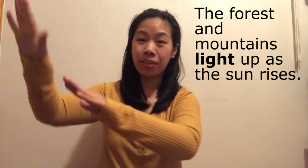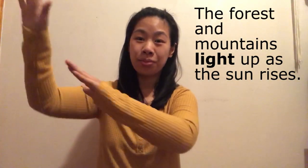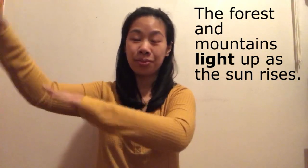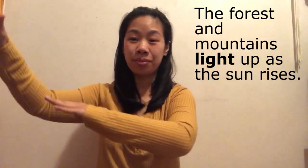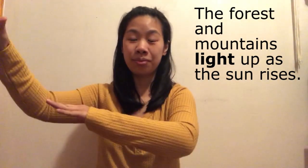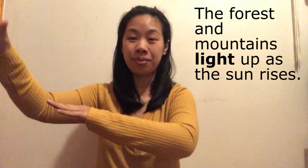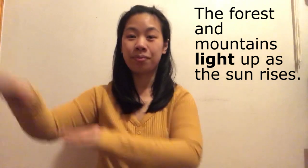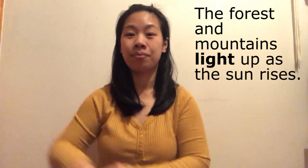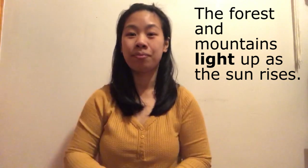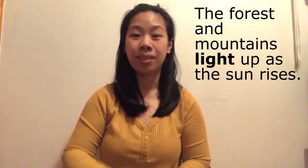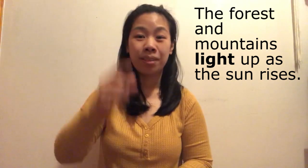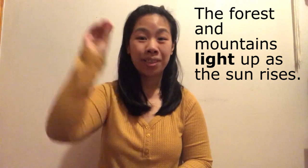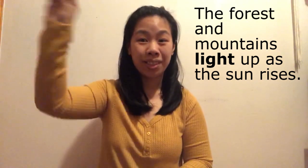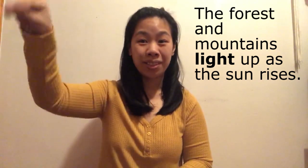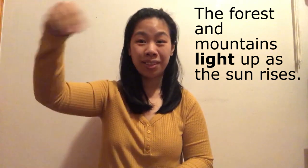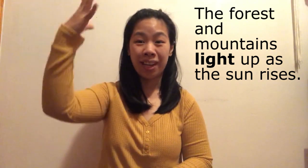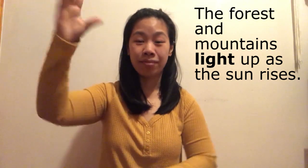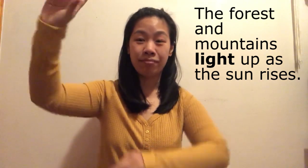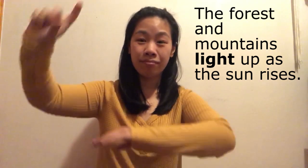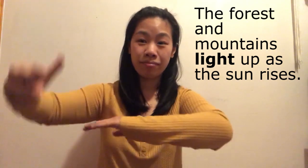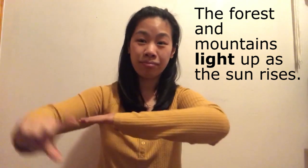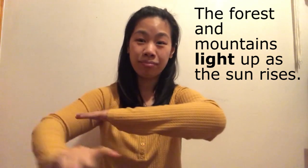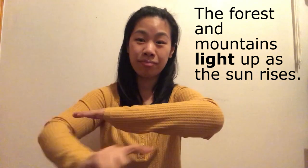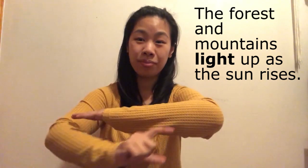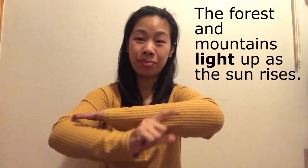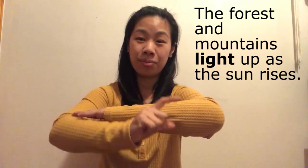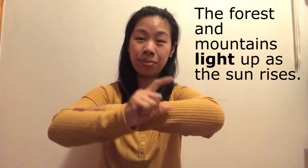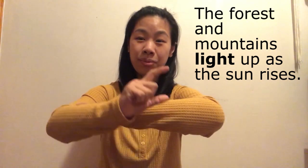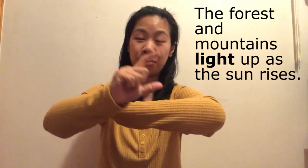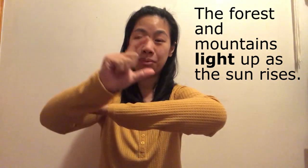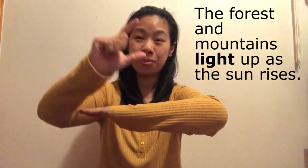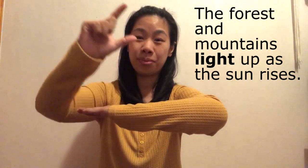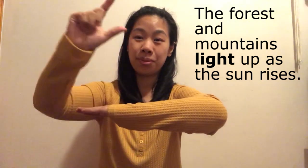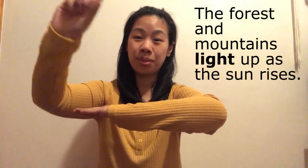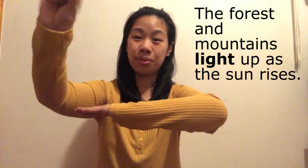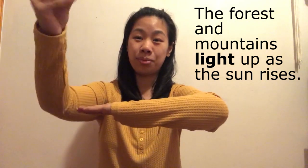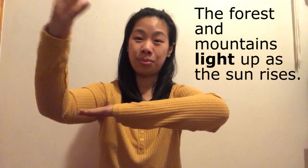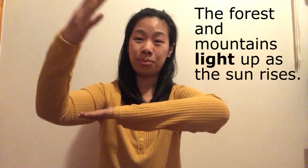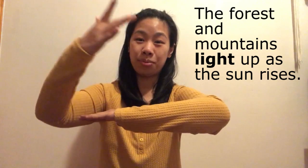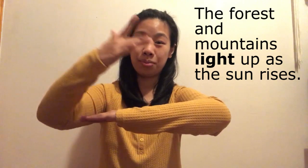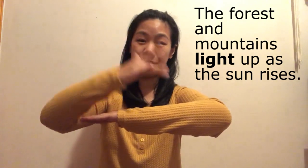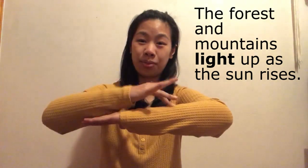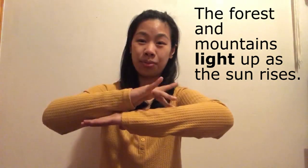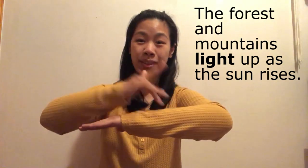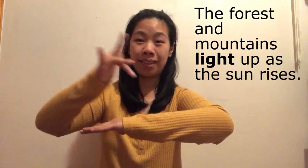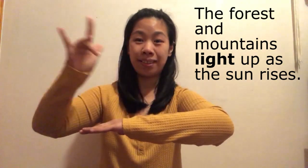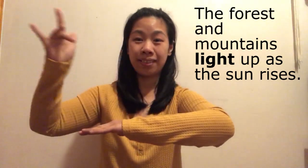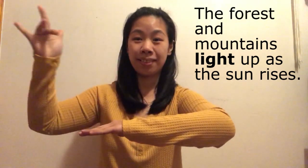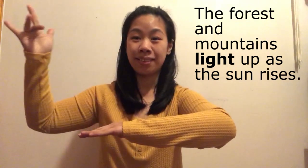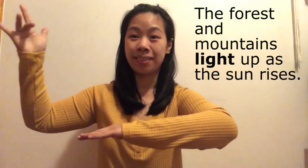forest and in the mountains there's a sunshine coming up over the horizon and